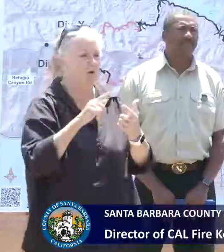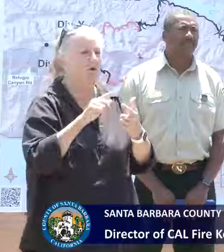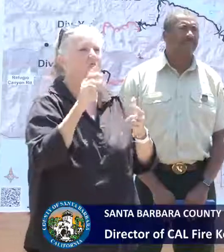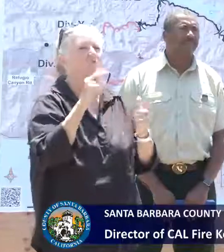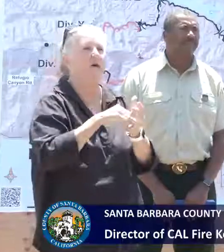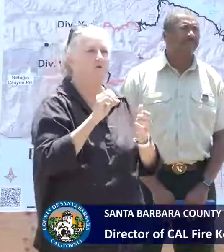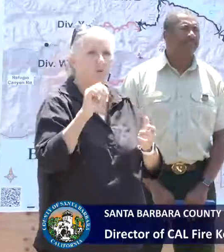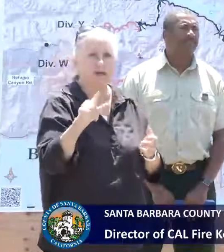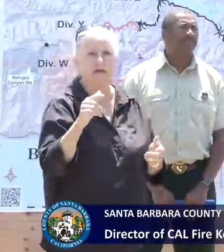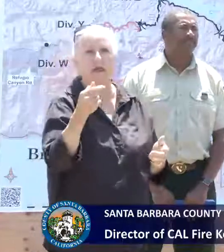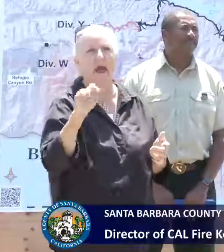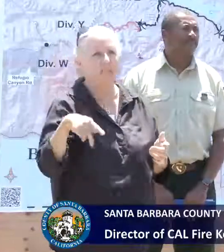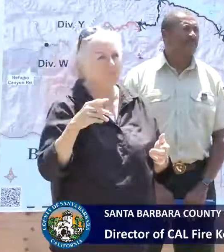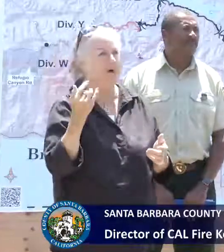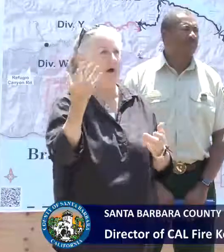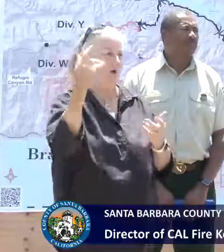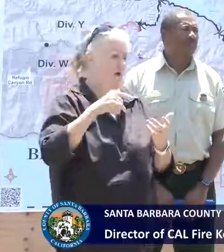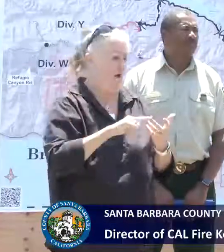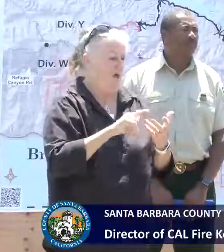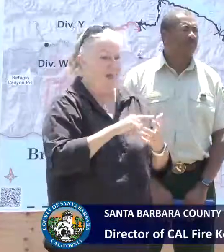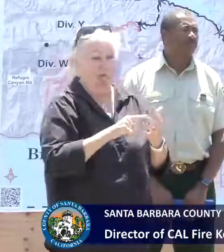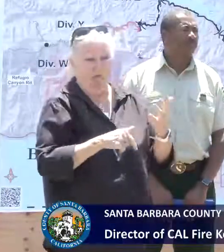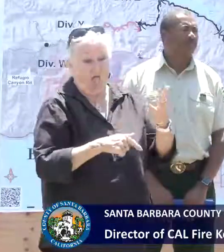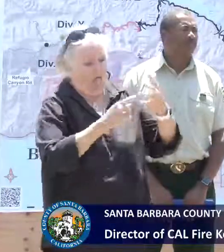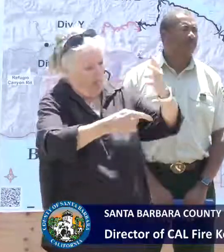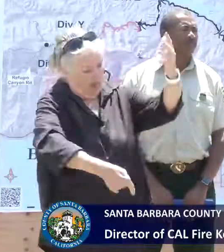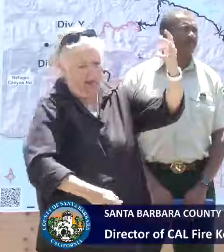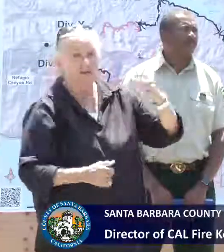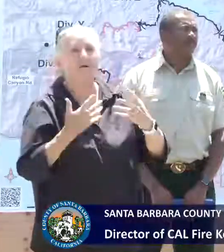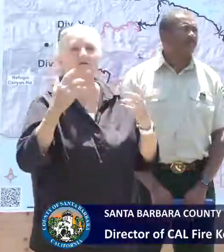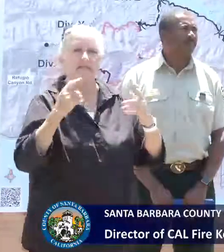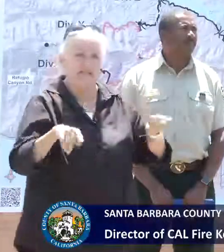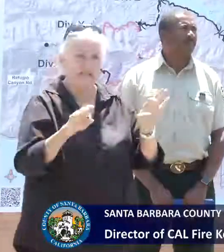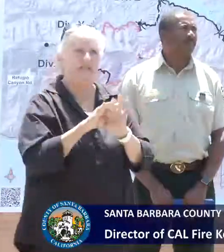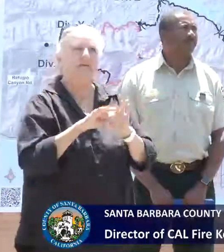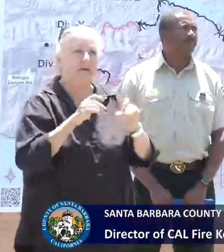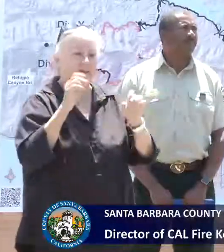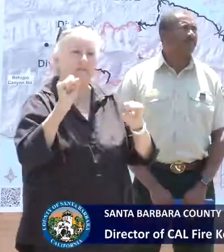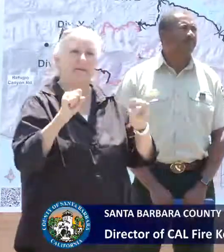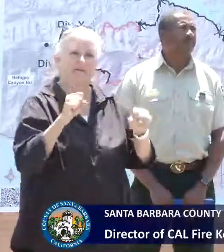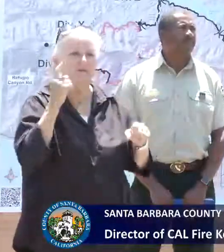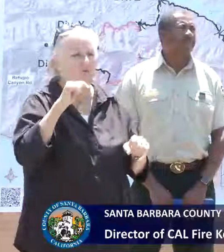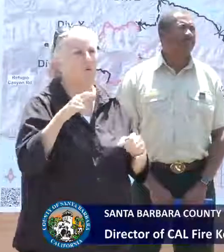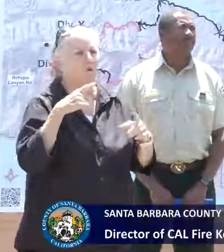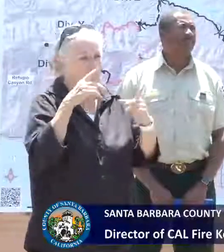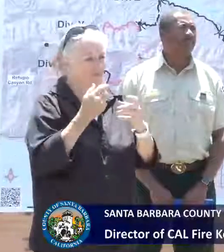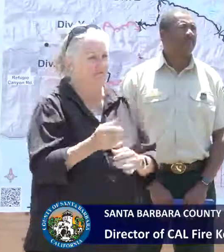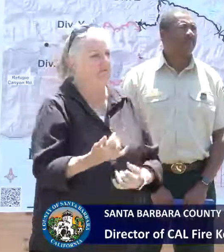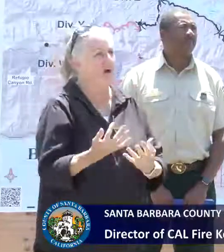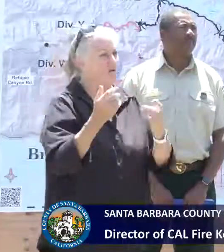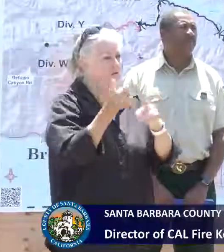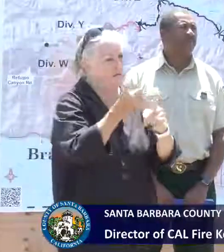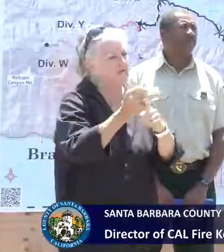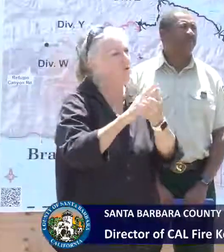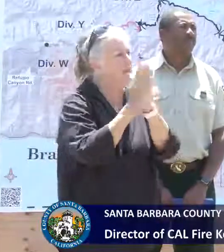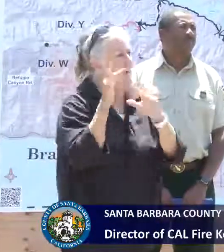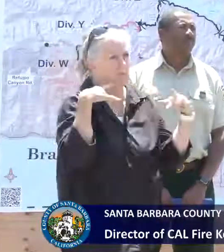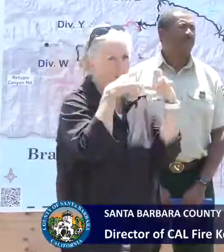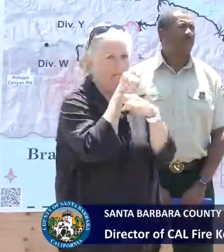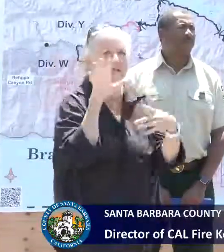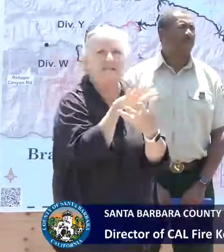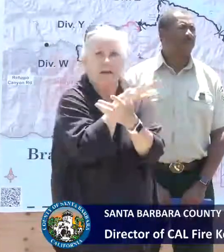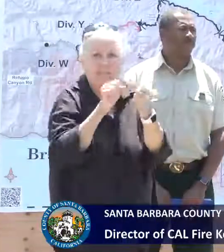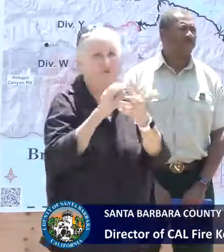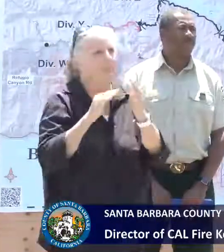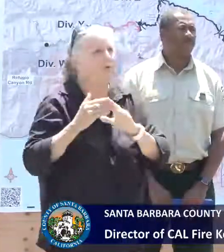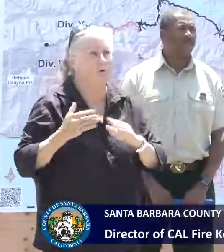Gap Fire, and many others. There is significant potential for these fires to become very complex and to be very damaging to communities